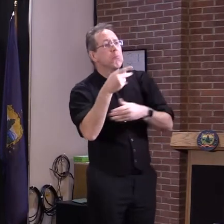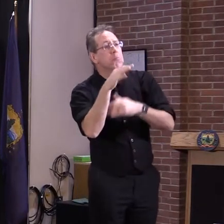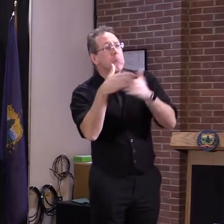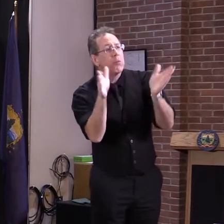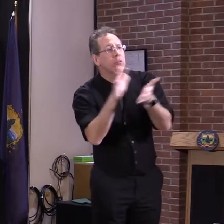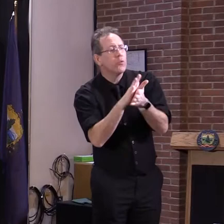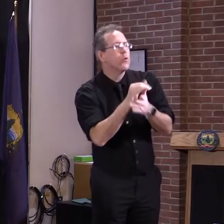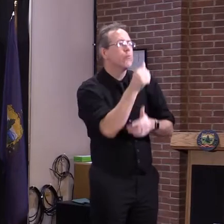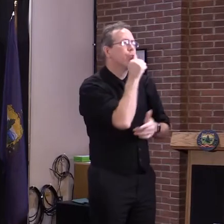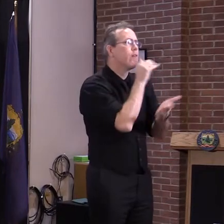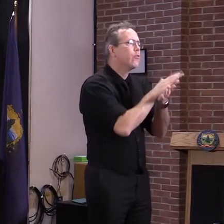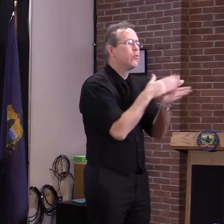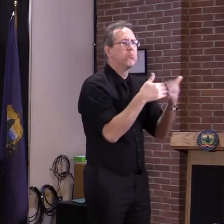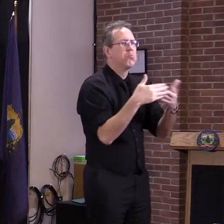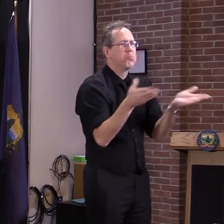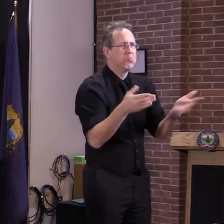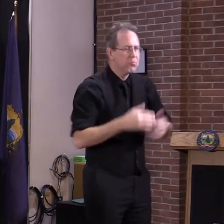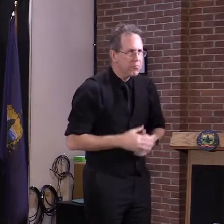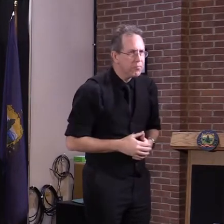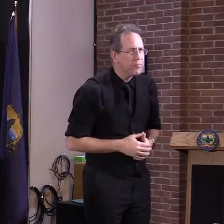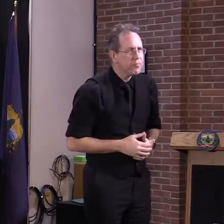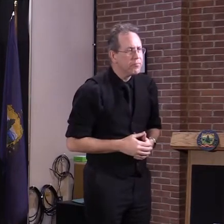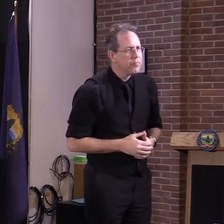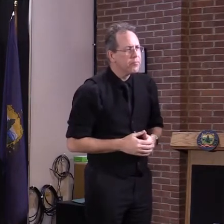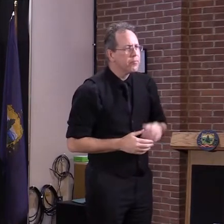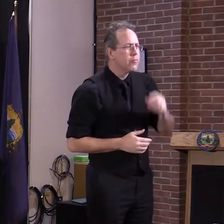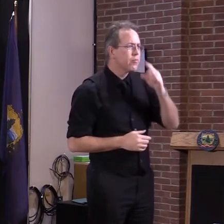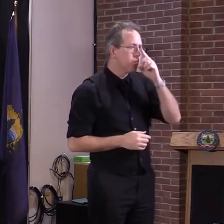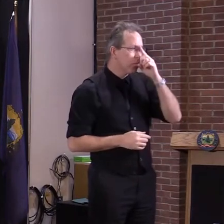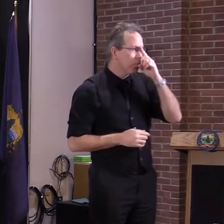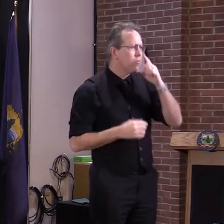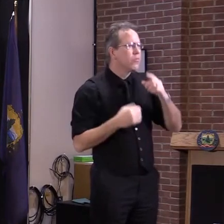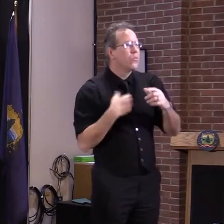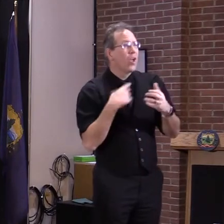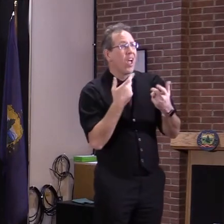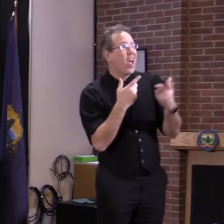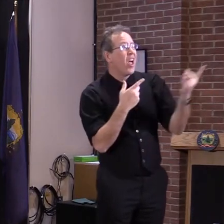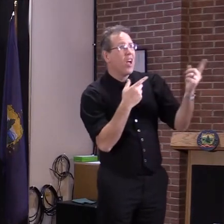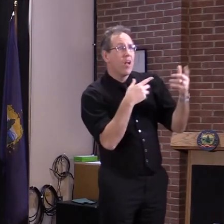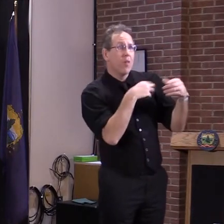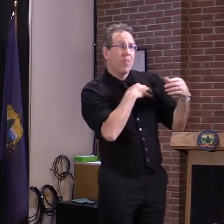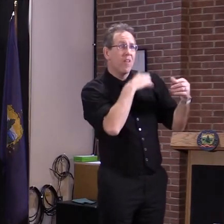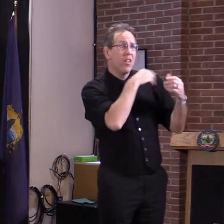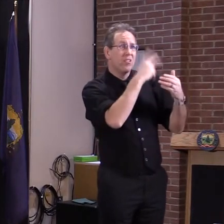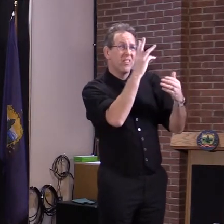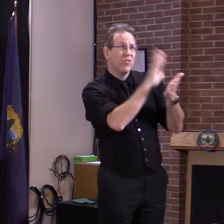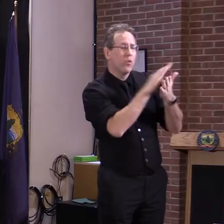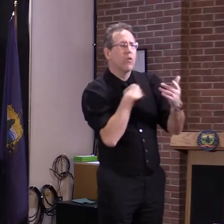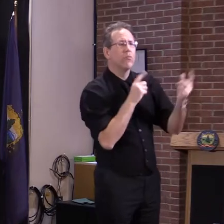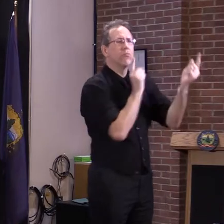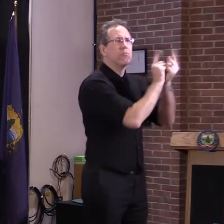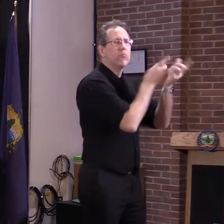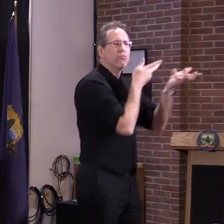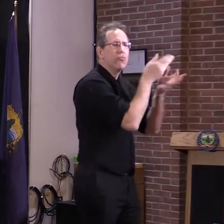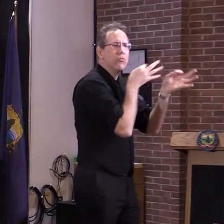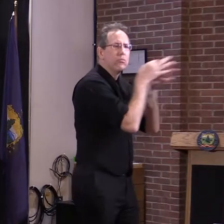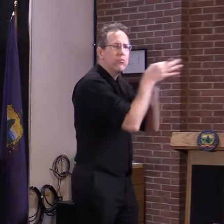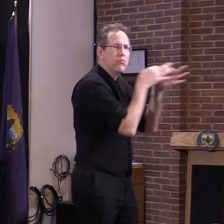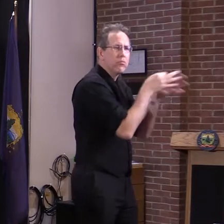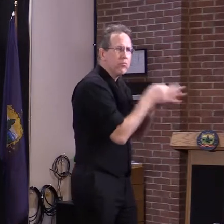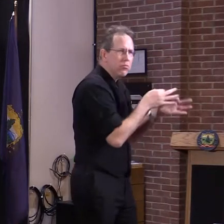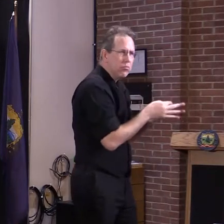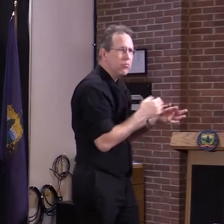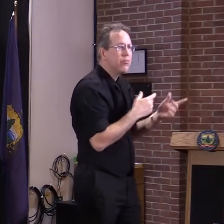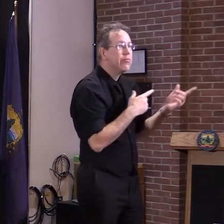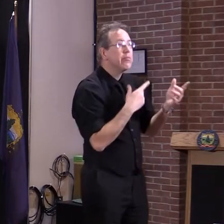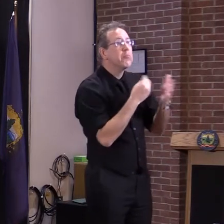requires schools involve their students in directing the use of the grant funds. The amount of the grant award is based on the total enrollment of any particular